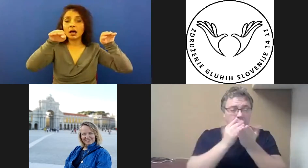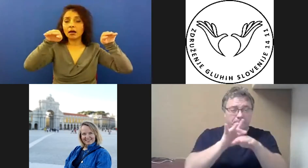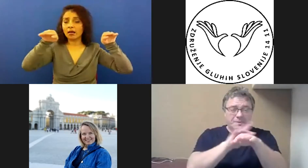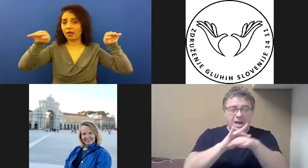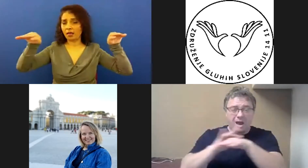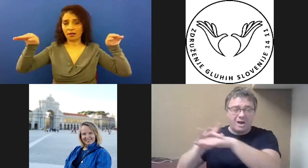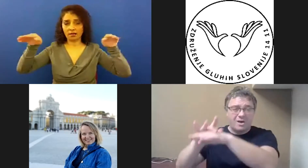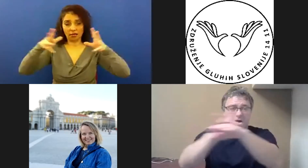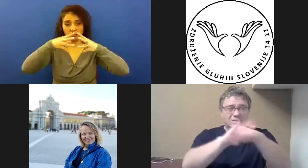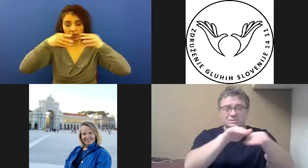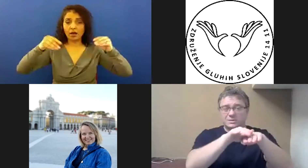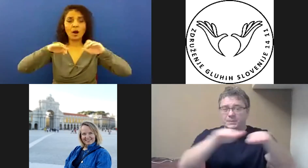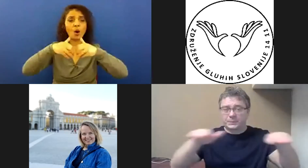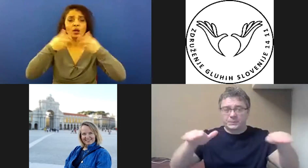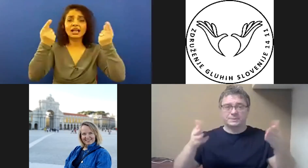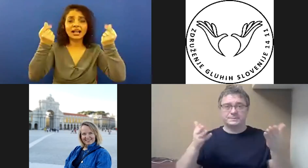The attic was empty.